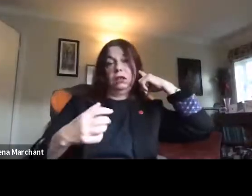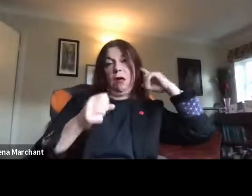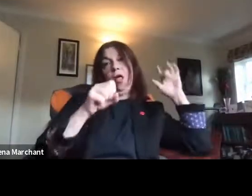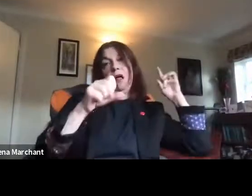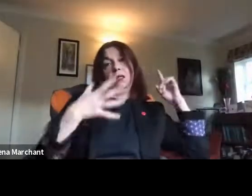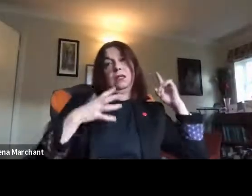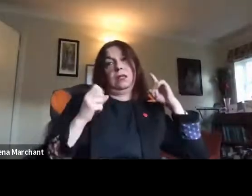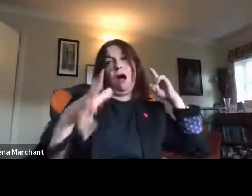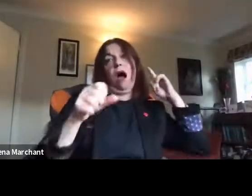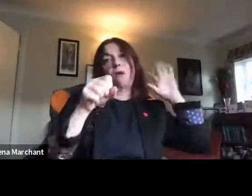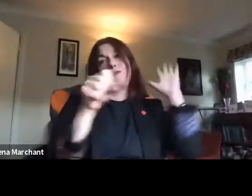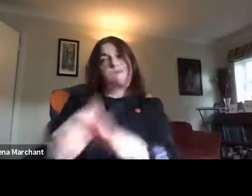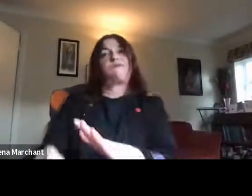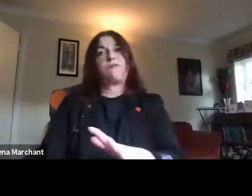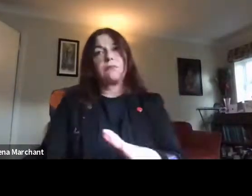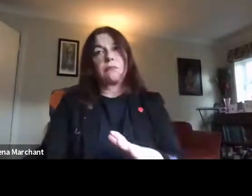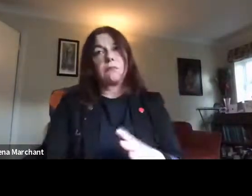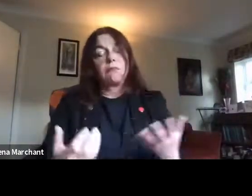Autism means